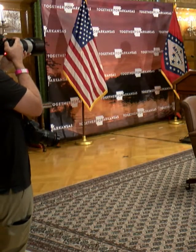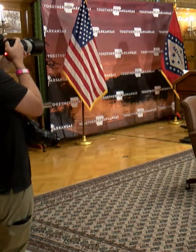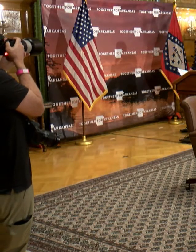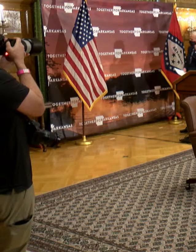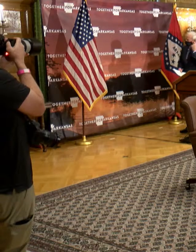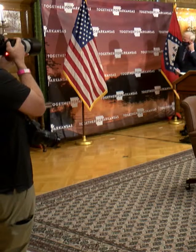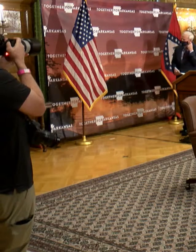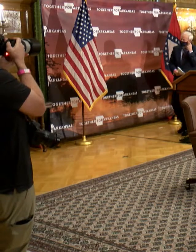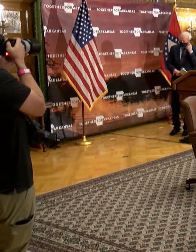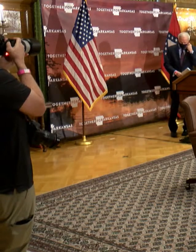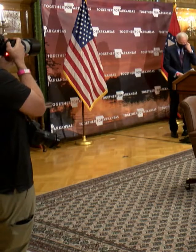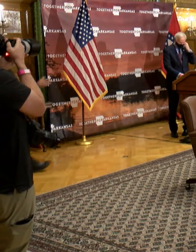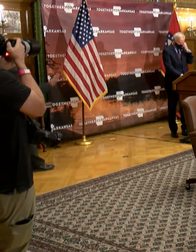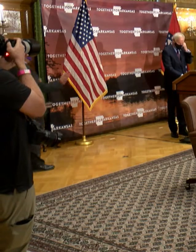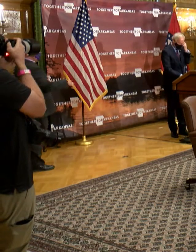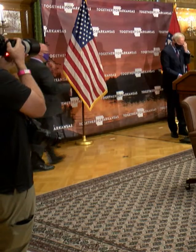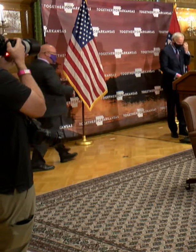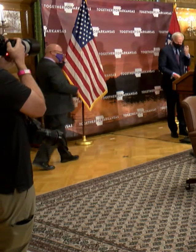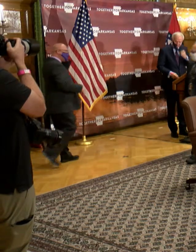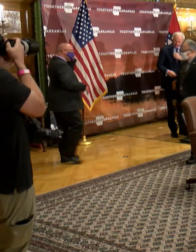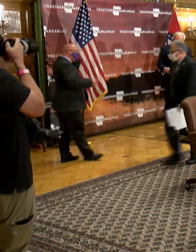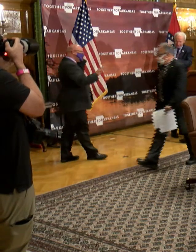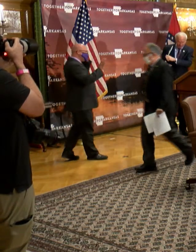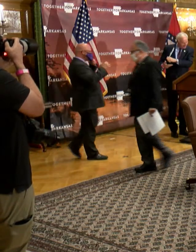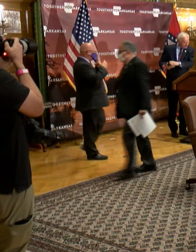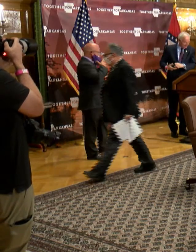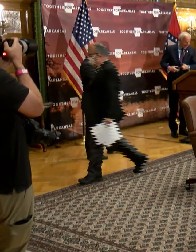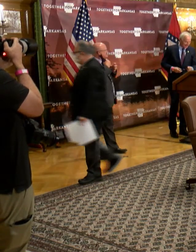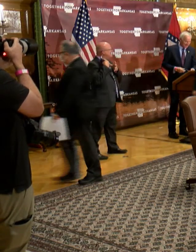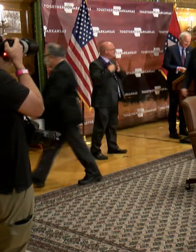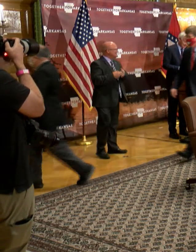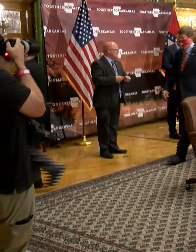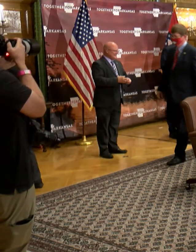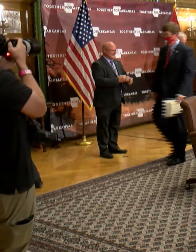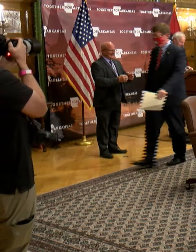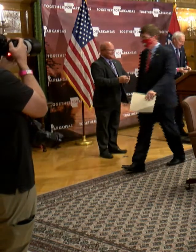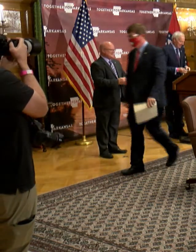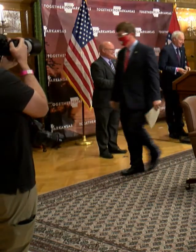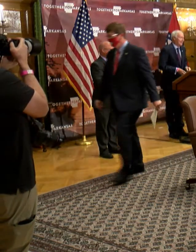Good to see you again. It's good to see you in person, Eddie.